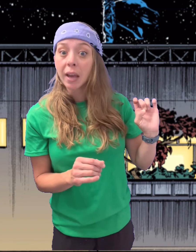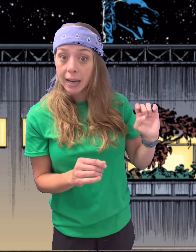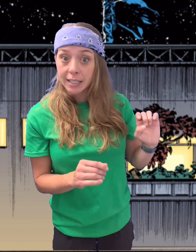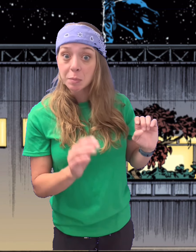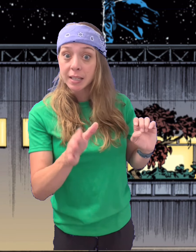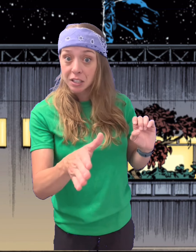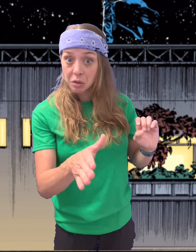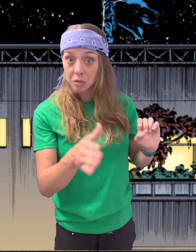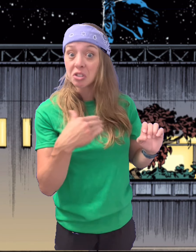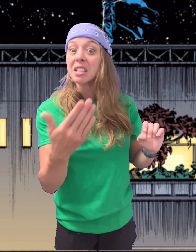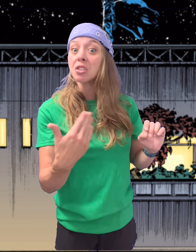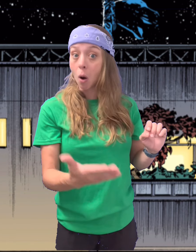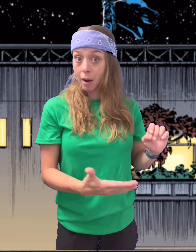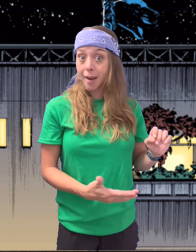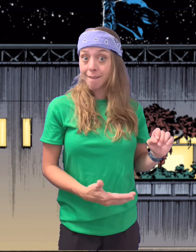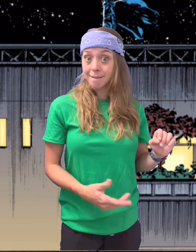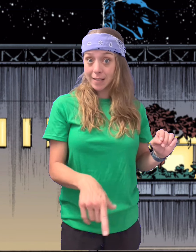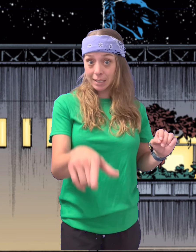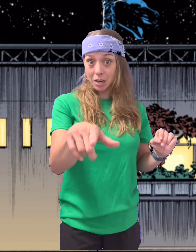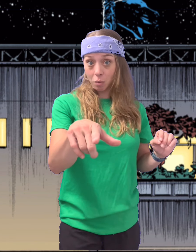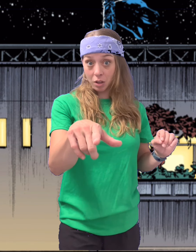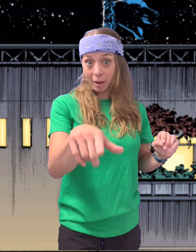candidates besides you, so just let us know, okay? Let us know. You're the man. know.